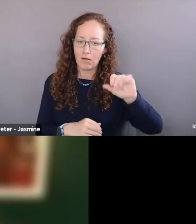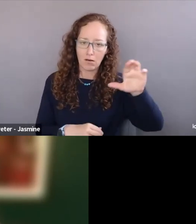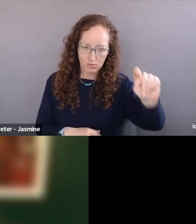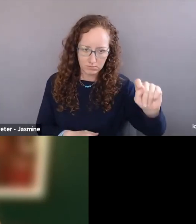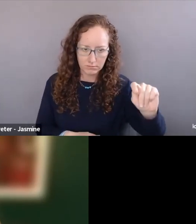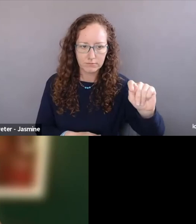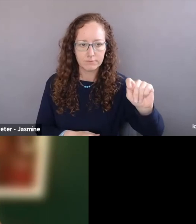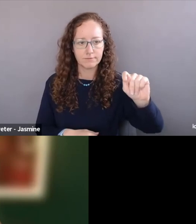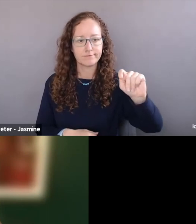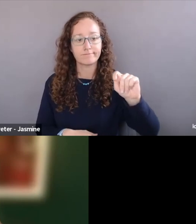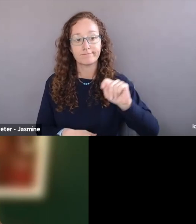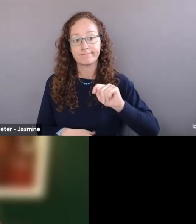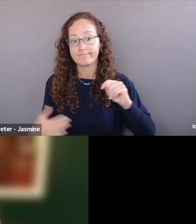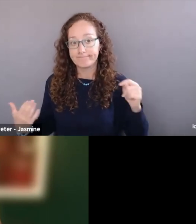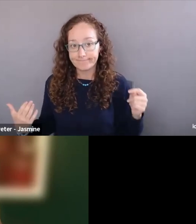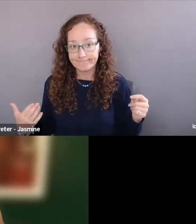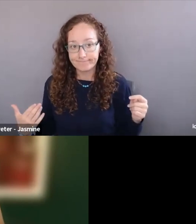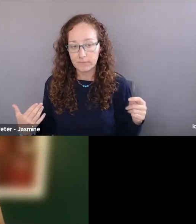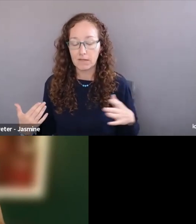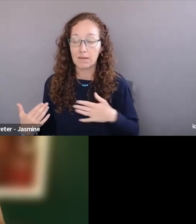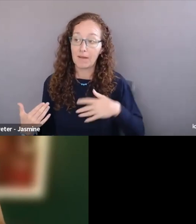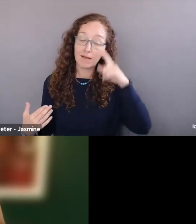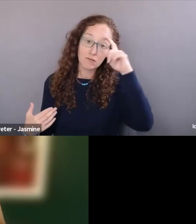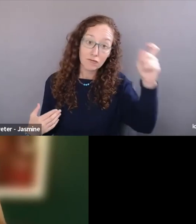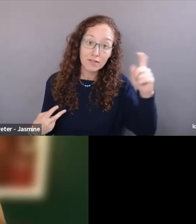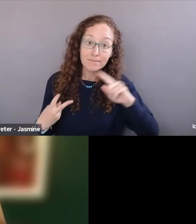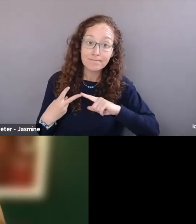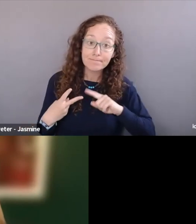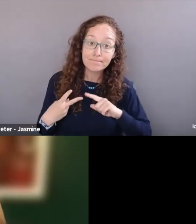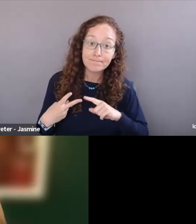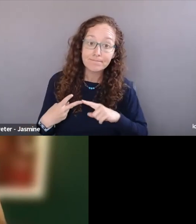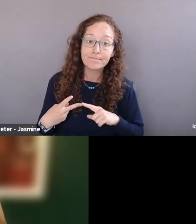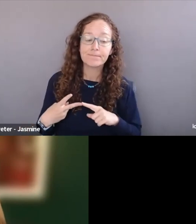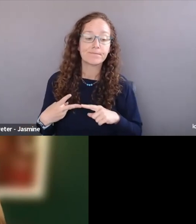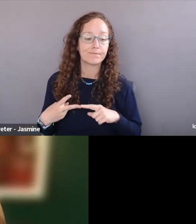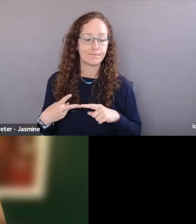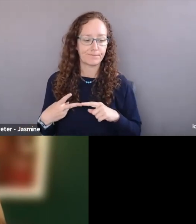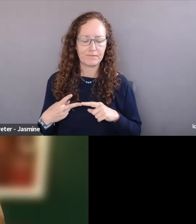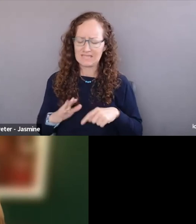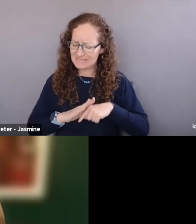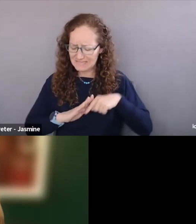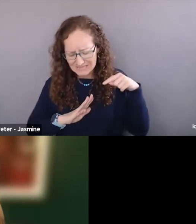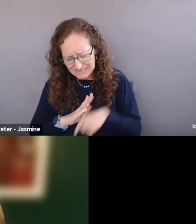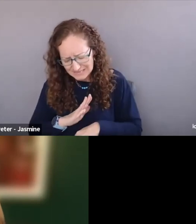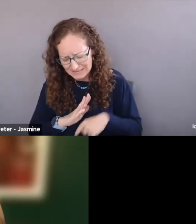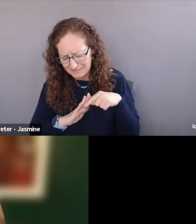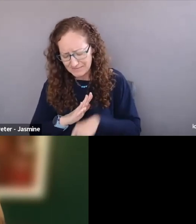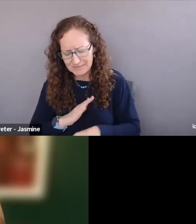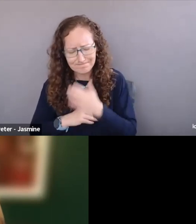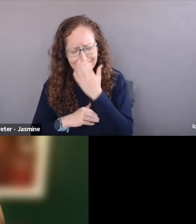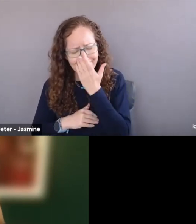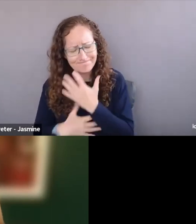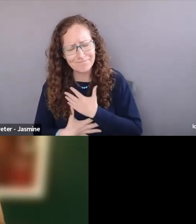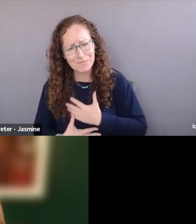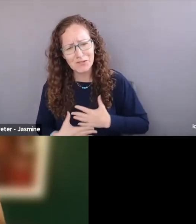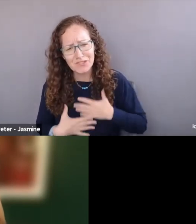so my dream also is that we deeply, deeply appreciate the art